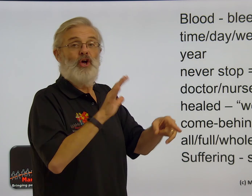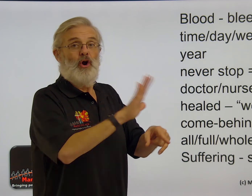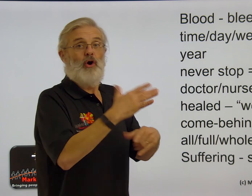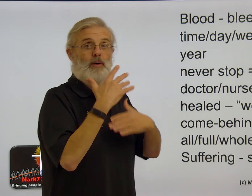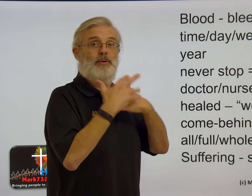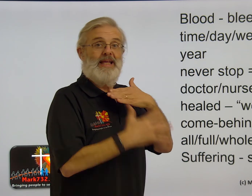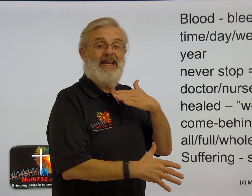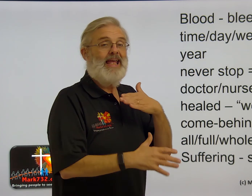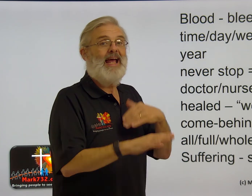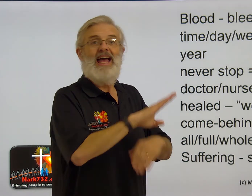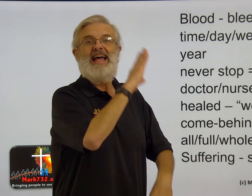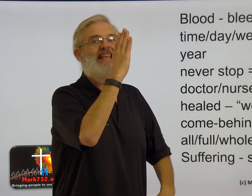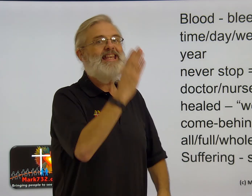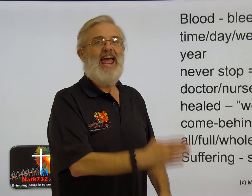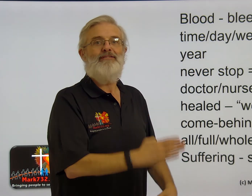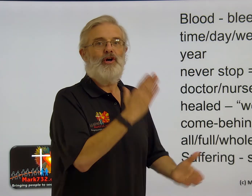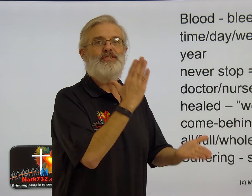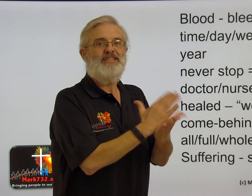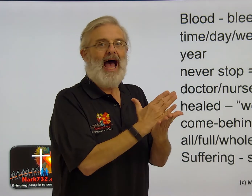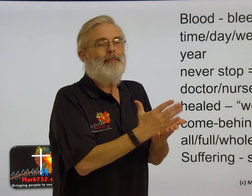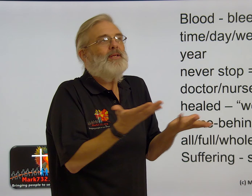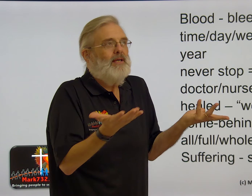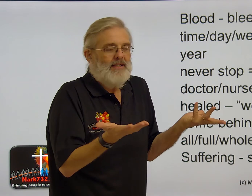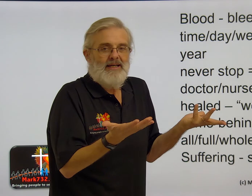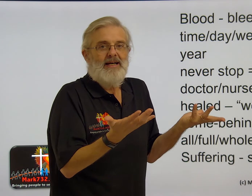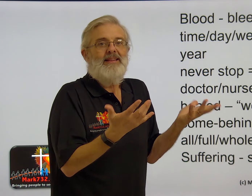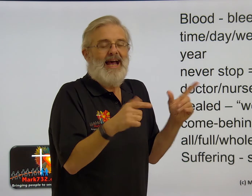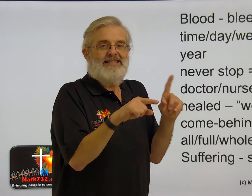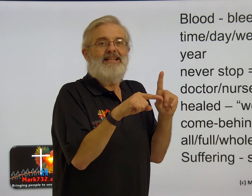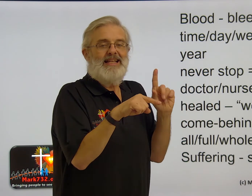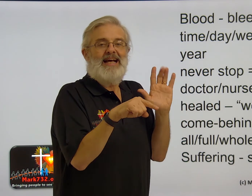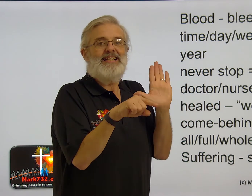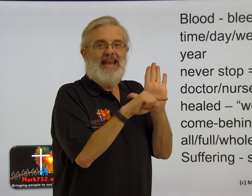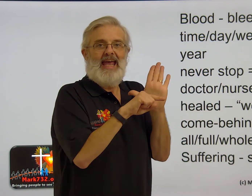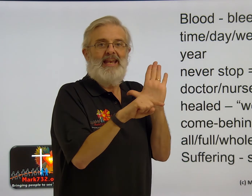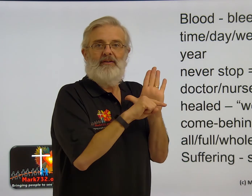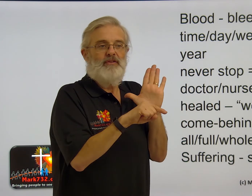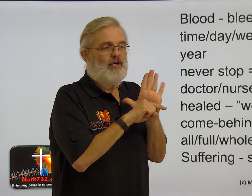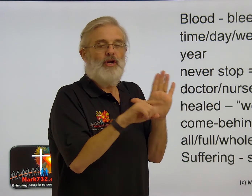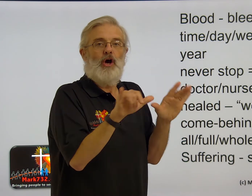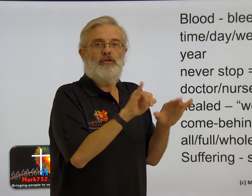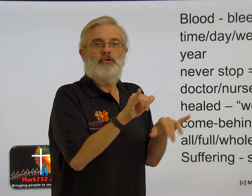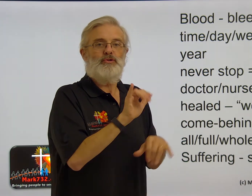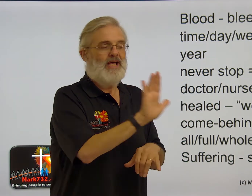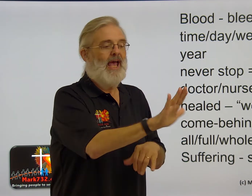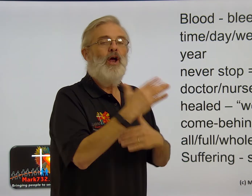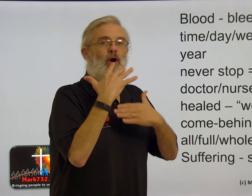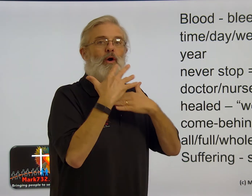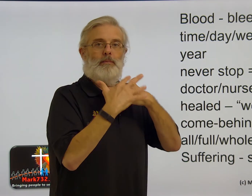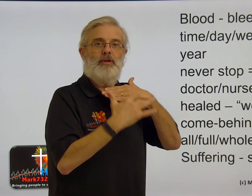Her bleeding never stopped. That's a negative. You could also say her